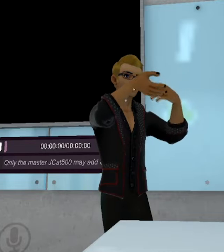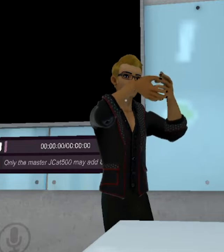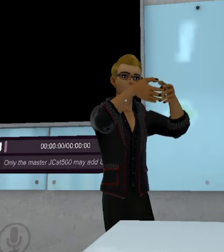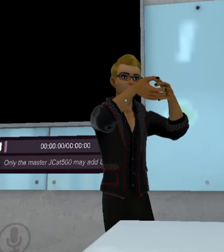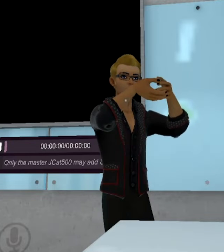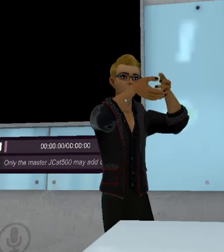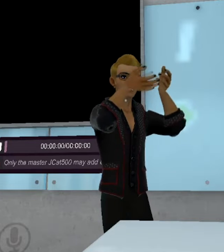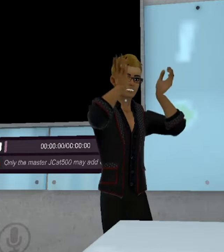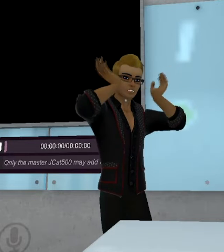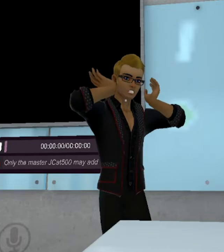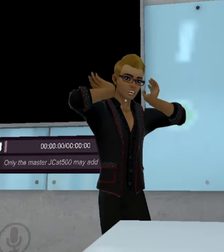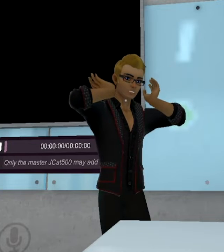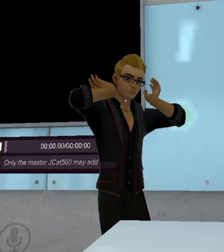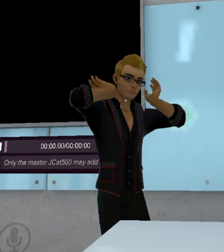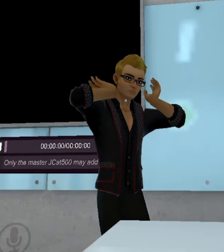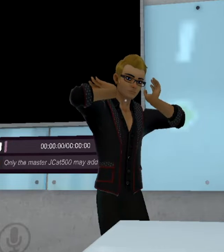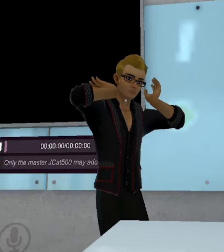kind of mold himself around.